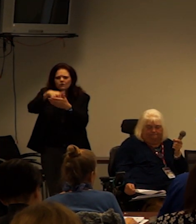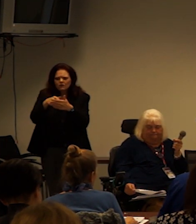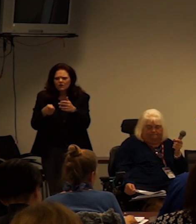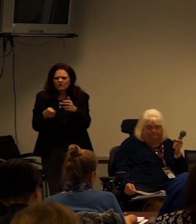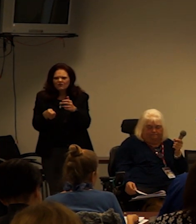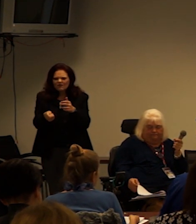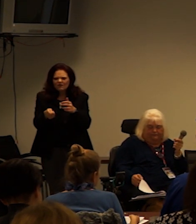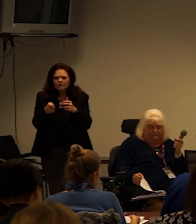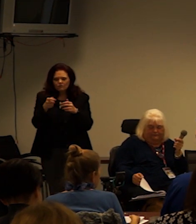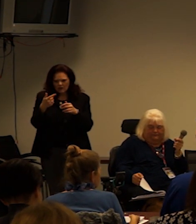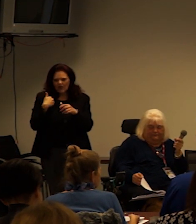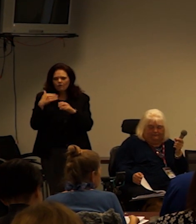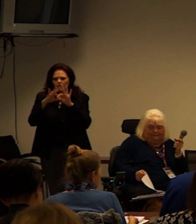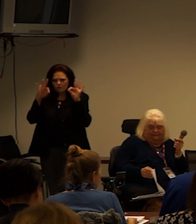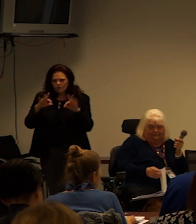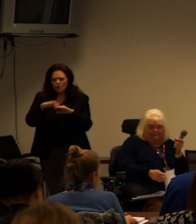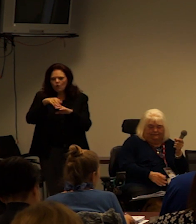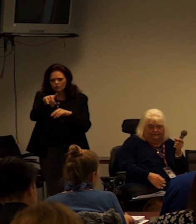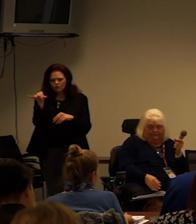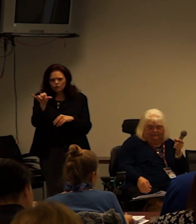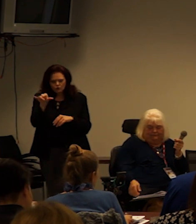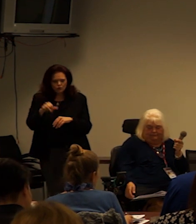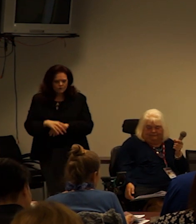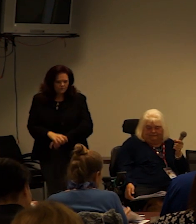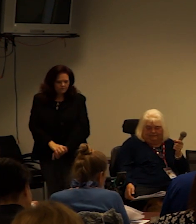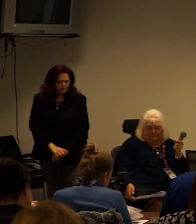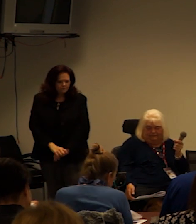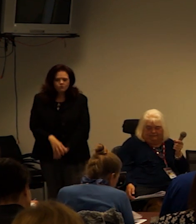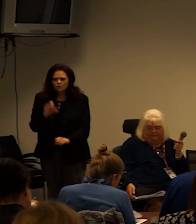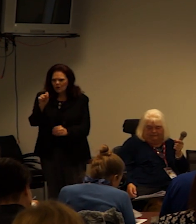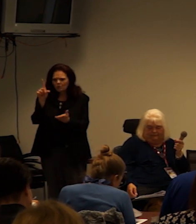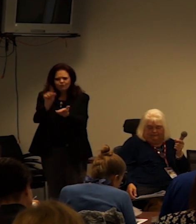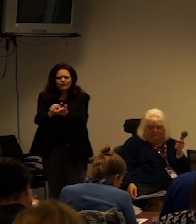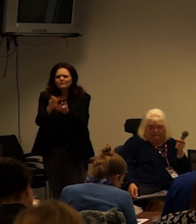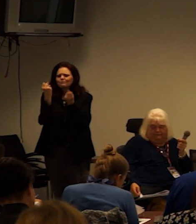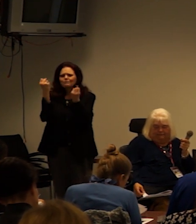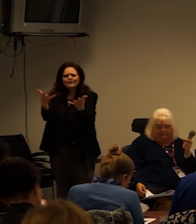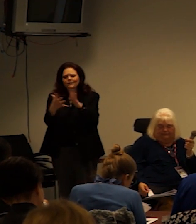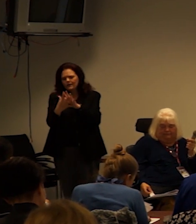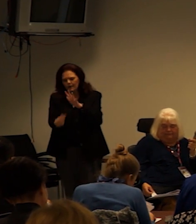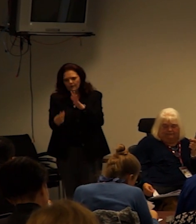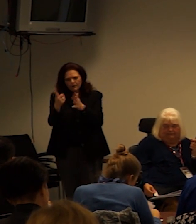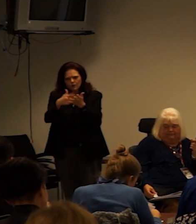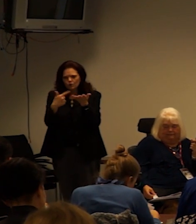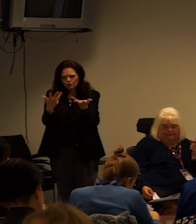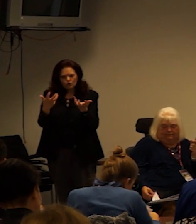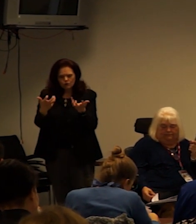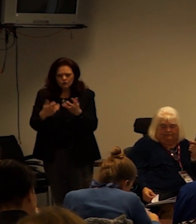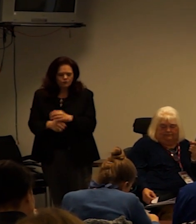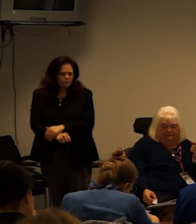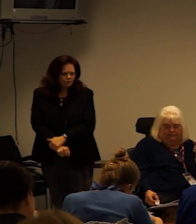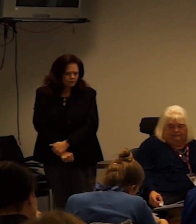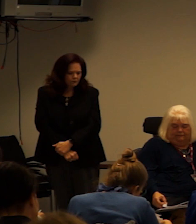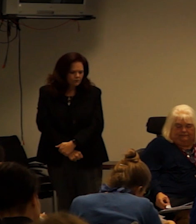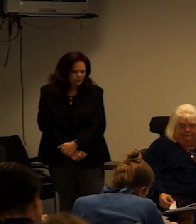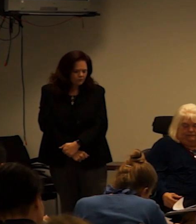clear pocket thing there, okay? All right. So you can print as many copies of it as you need to. All